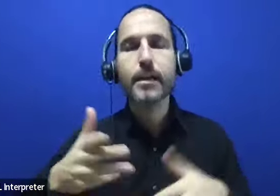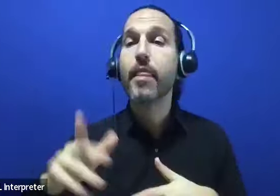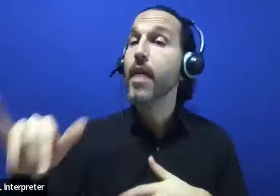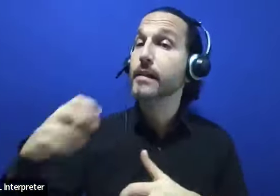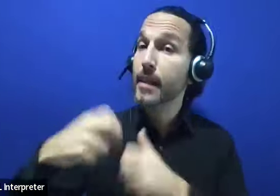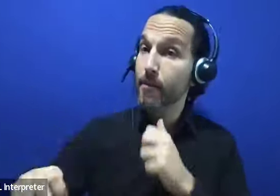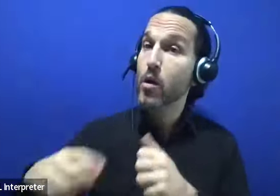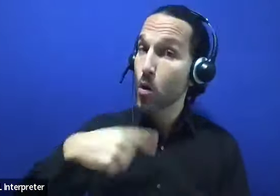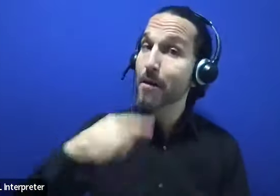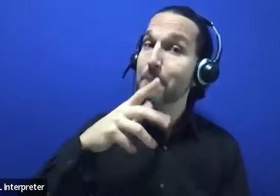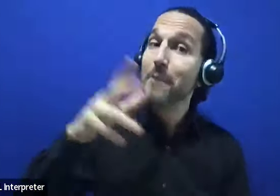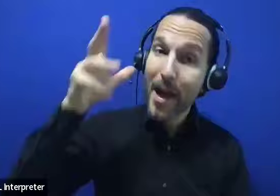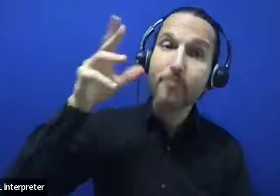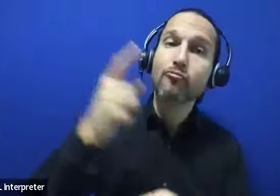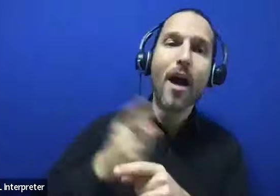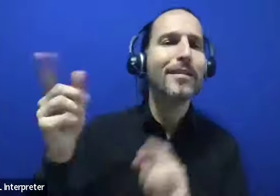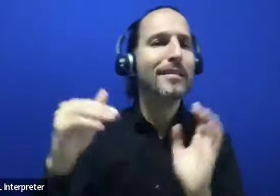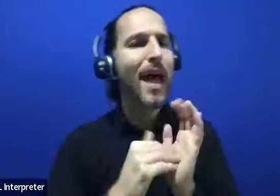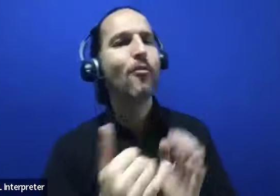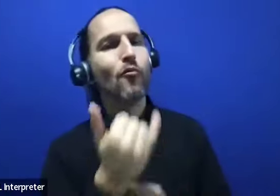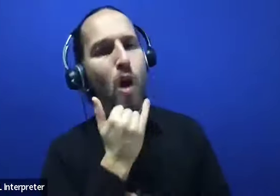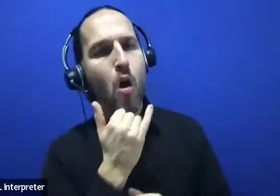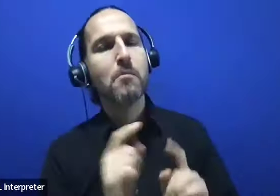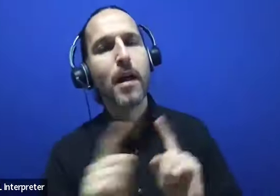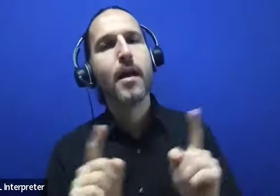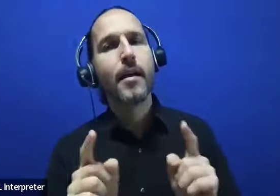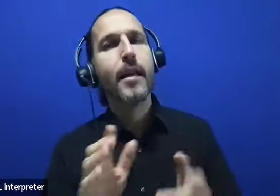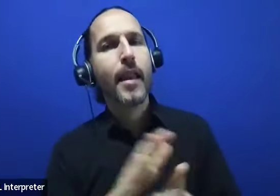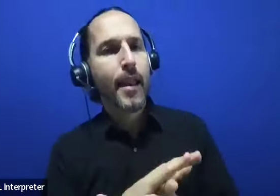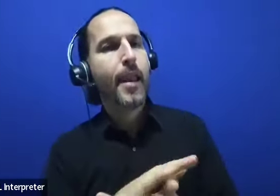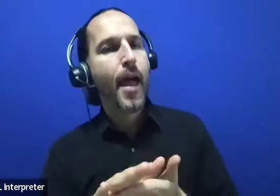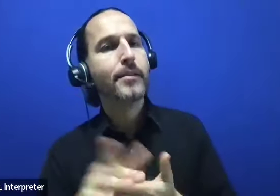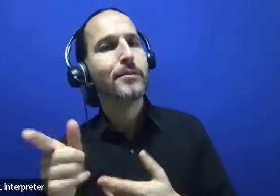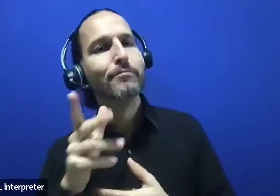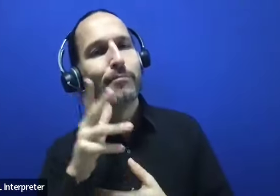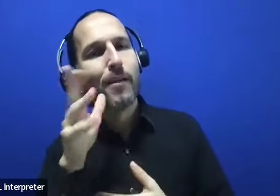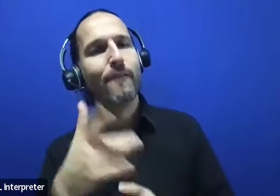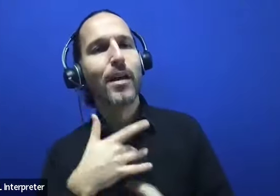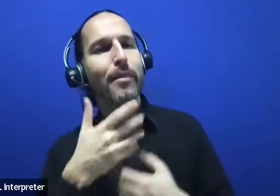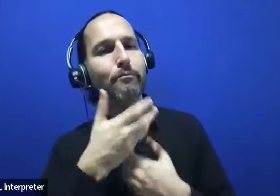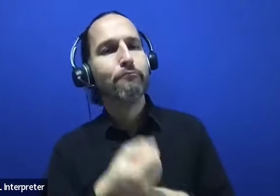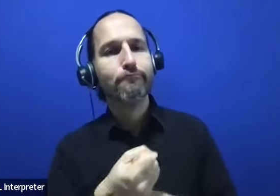It turned out we were right and they were wrong, which is always nice for the parent.